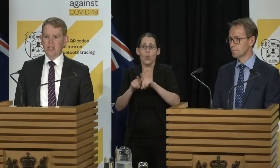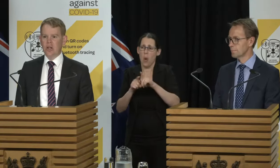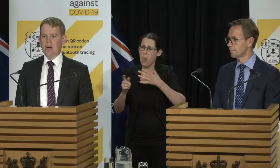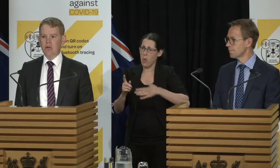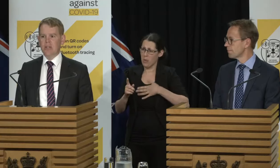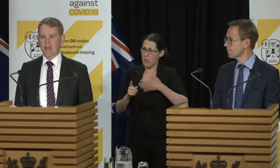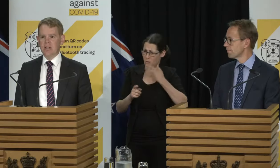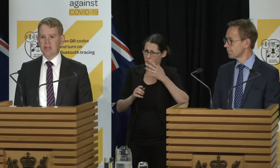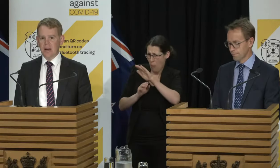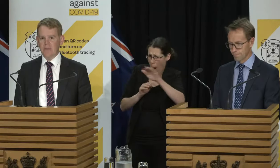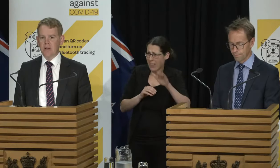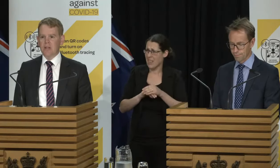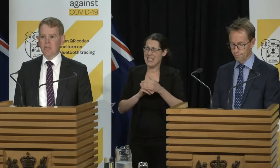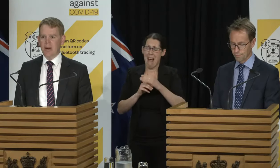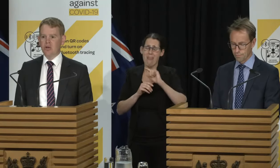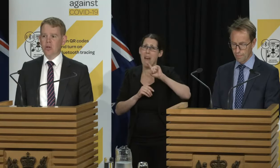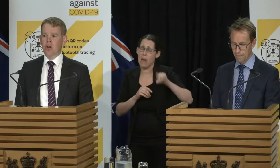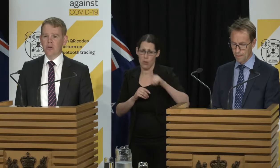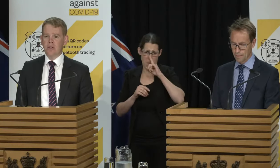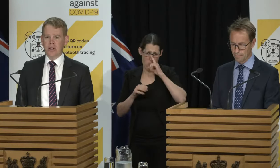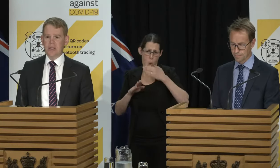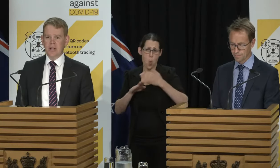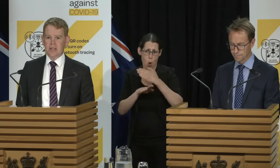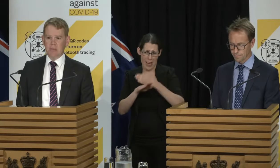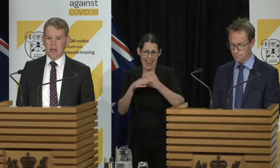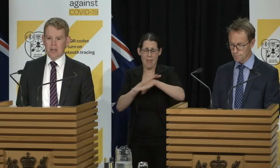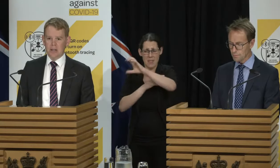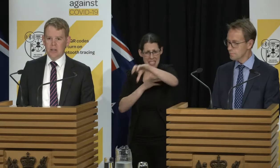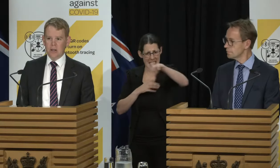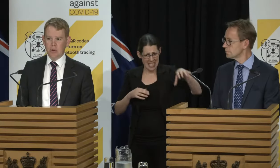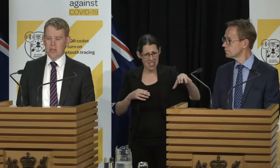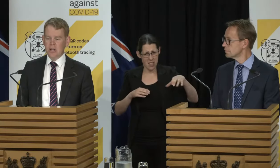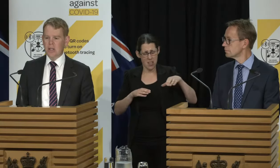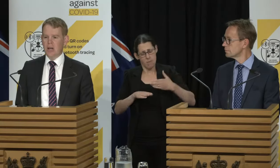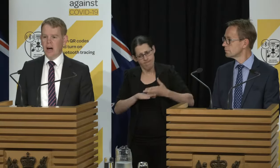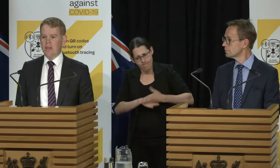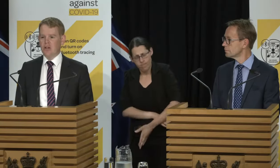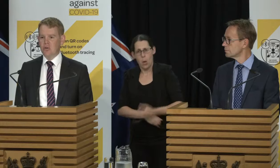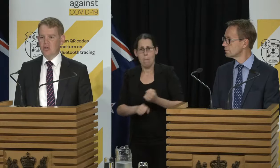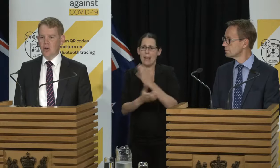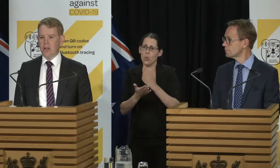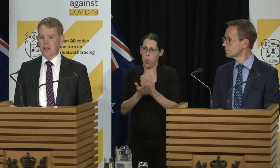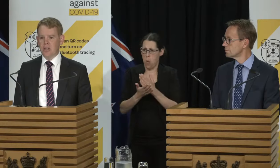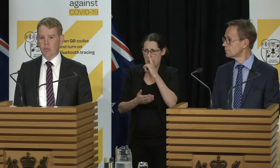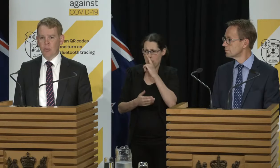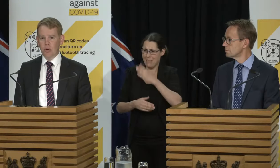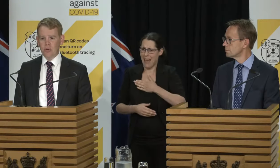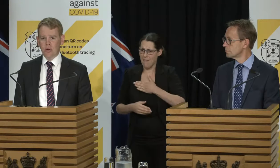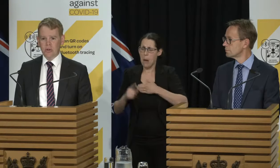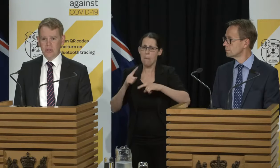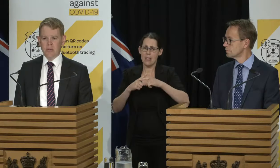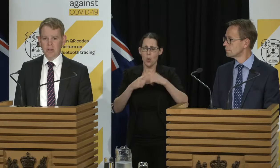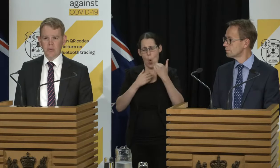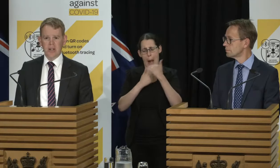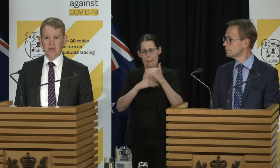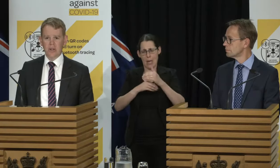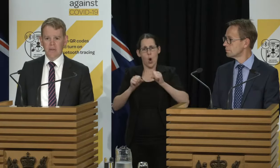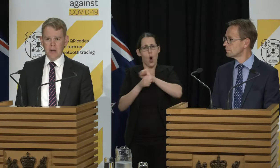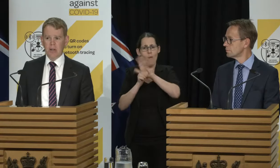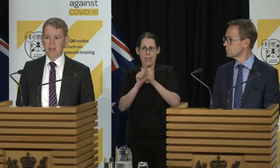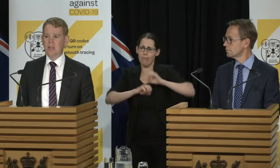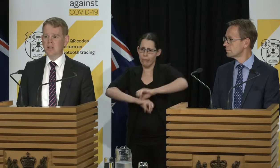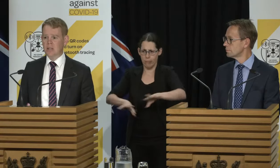hard to keep New Zealanders safe, to make sure that COVID-19 doesn't make it into the community. They do so at considerable personal cost to themselves